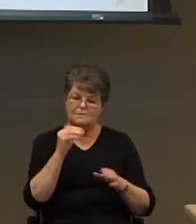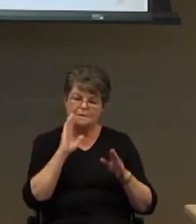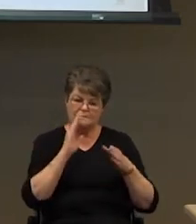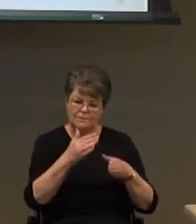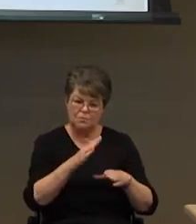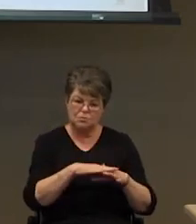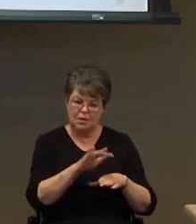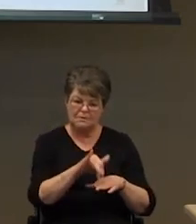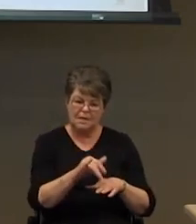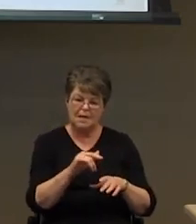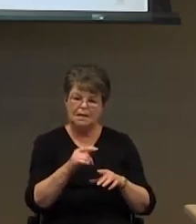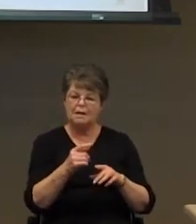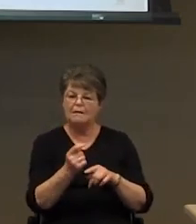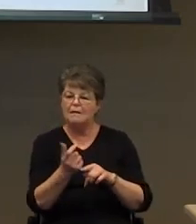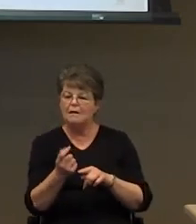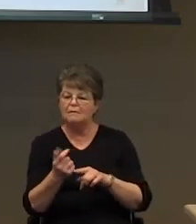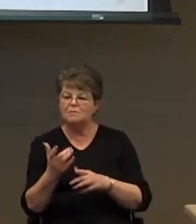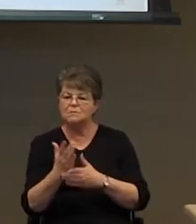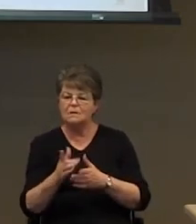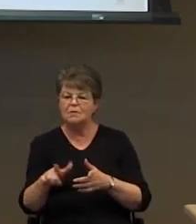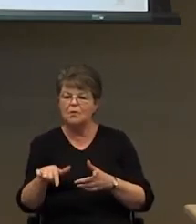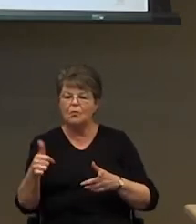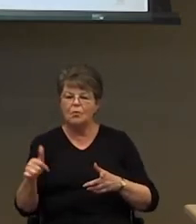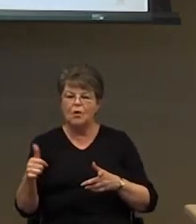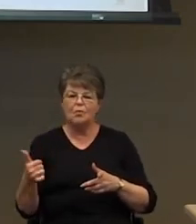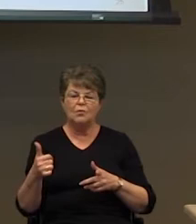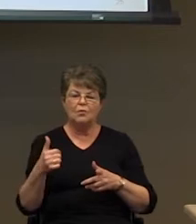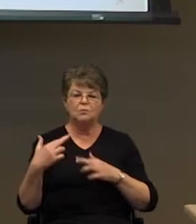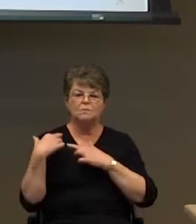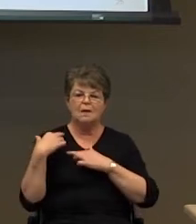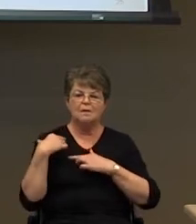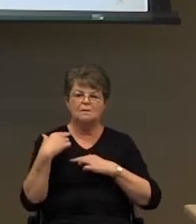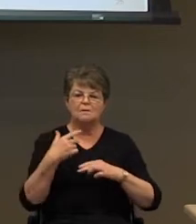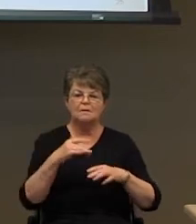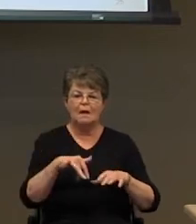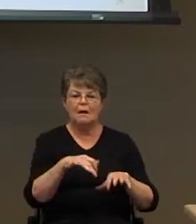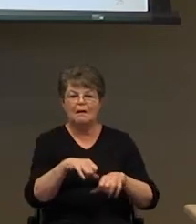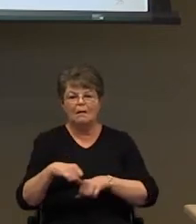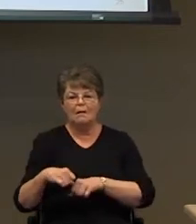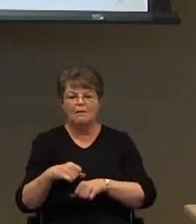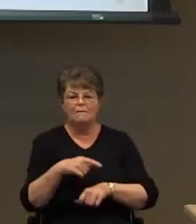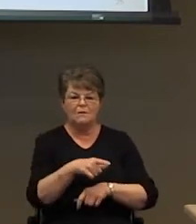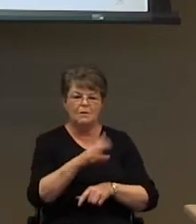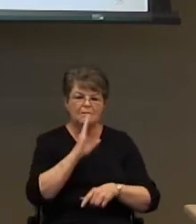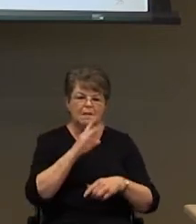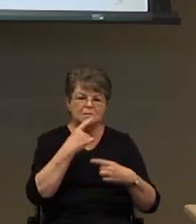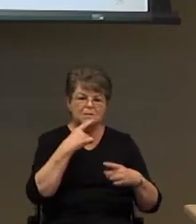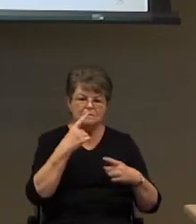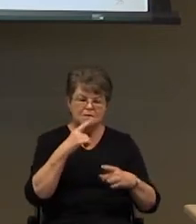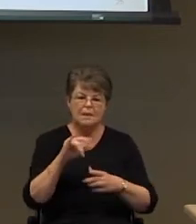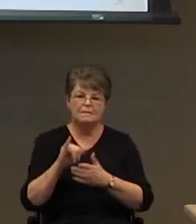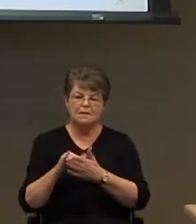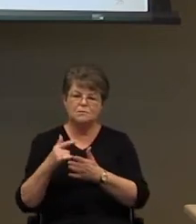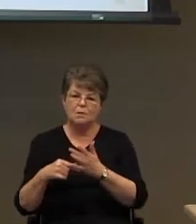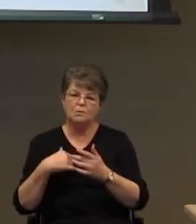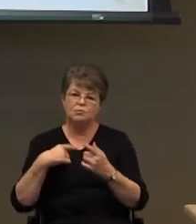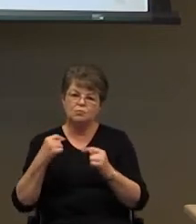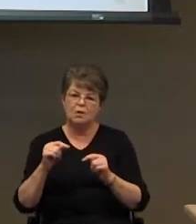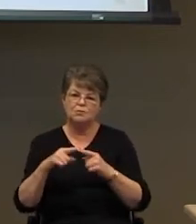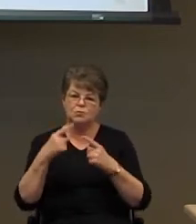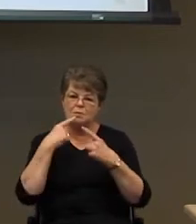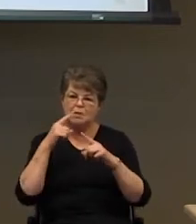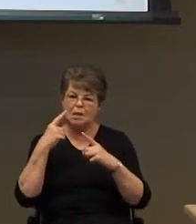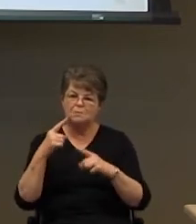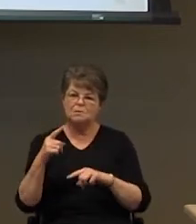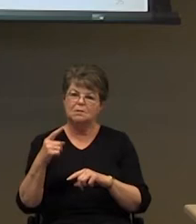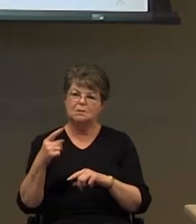alleviating some of these other responsibilities that hold them back from maybe being as successful as you want is what we're trying to accomplish here. Where you and